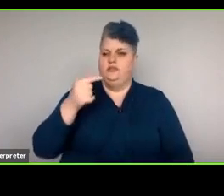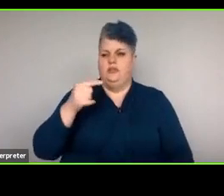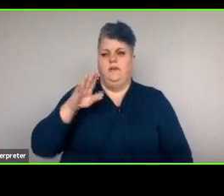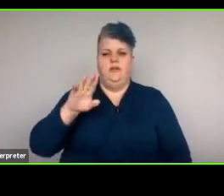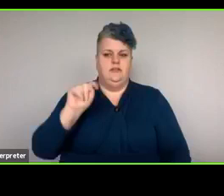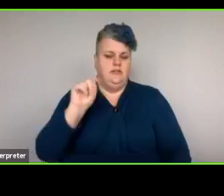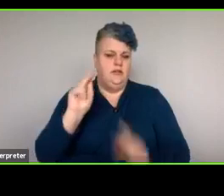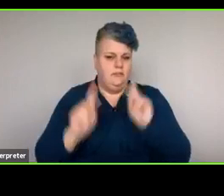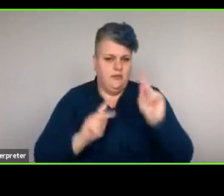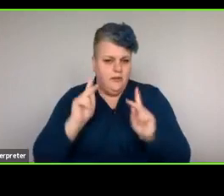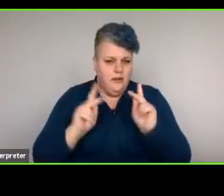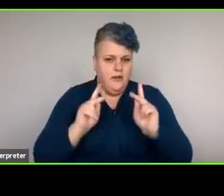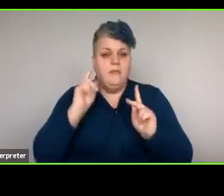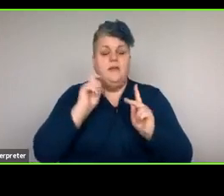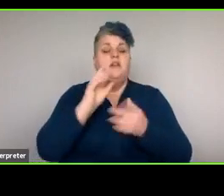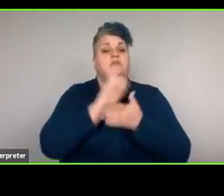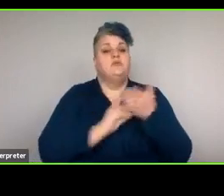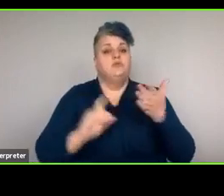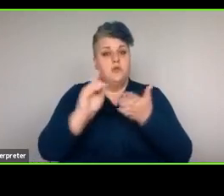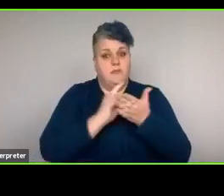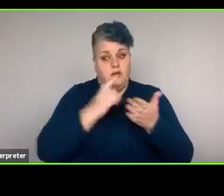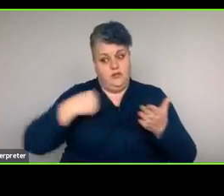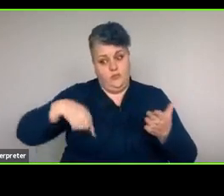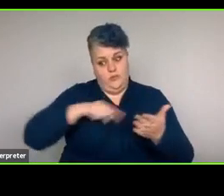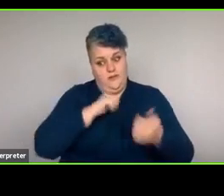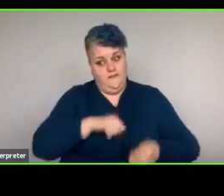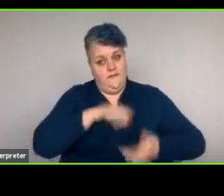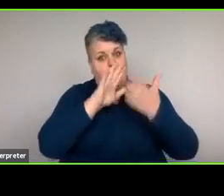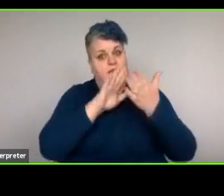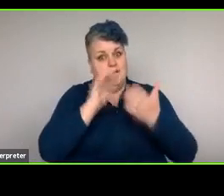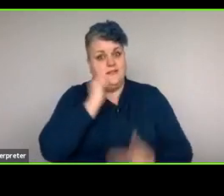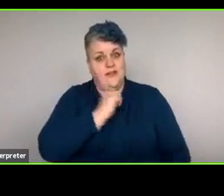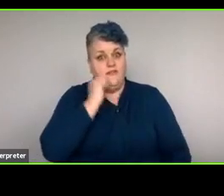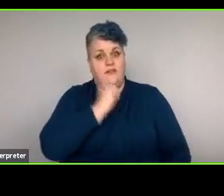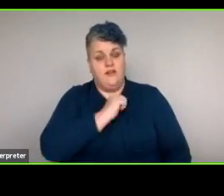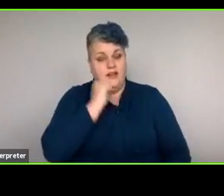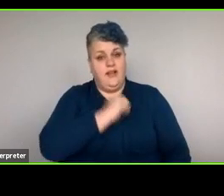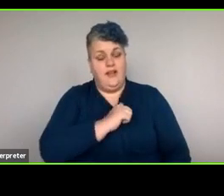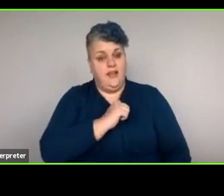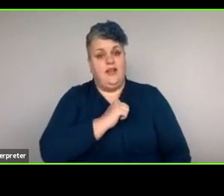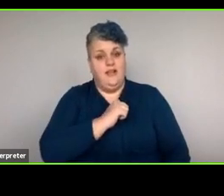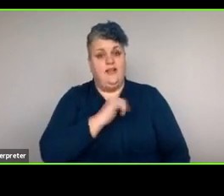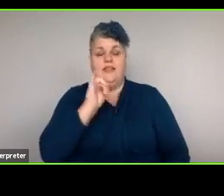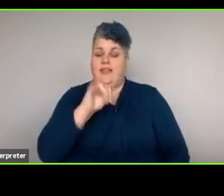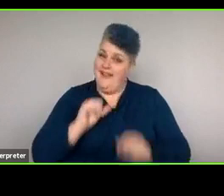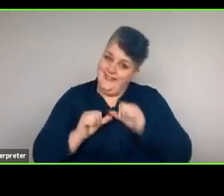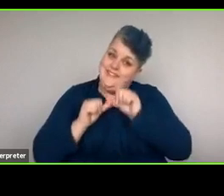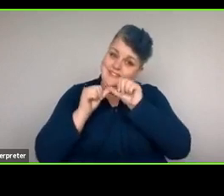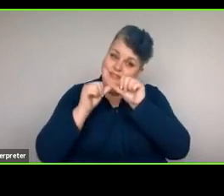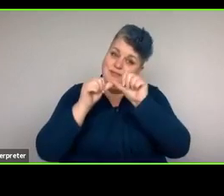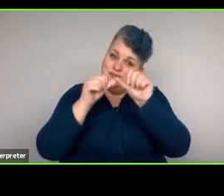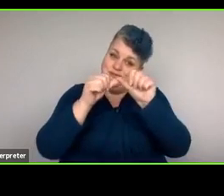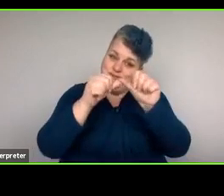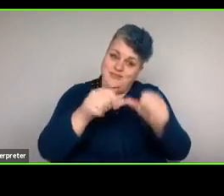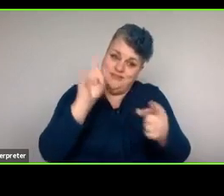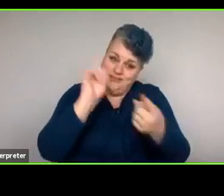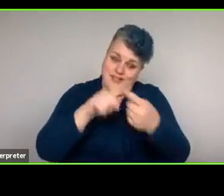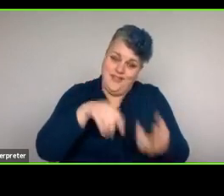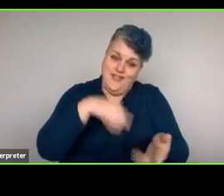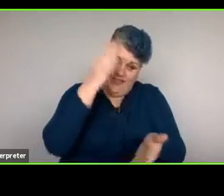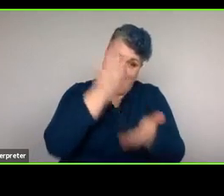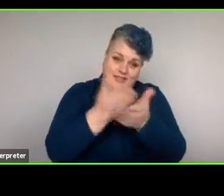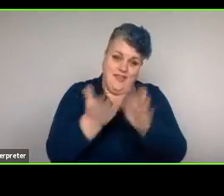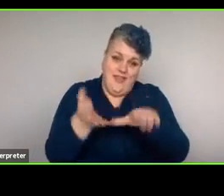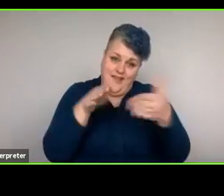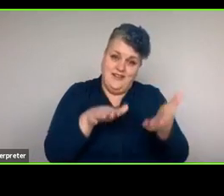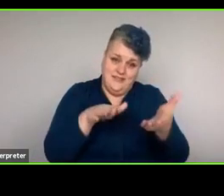because the discrimination that we face in our everyday lives continues all the way until the end. And so you